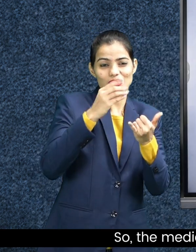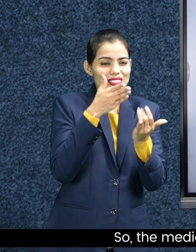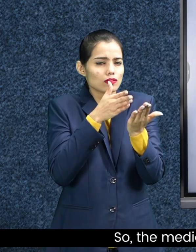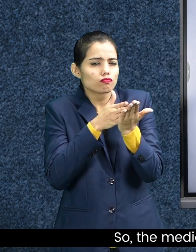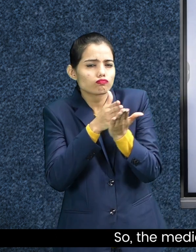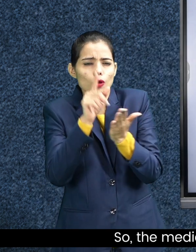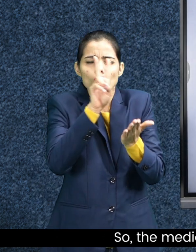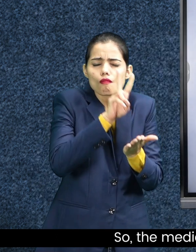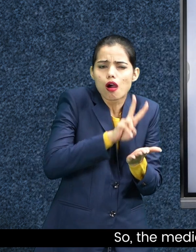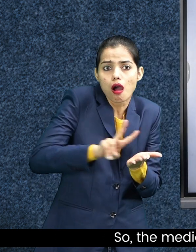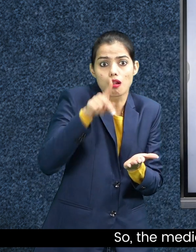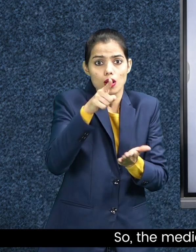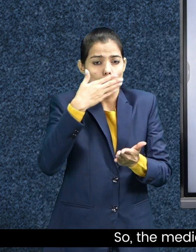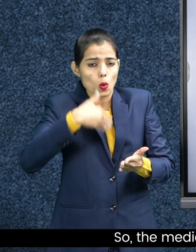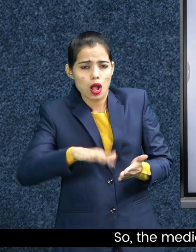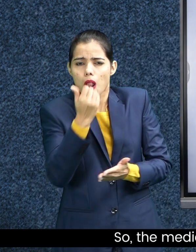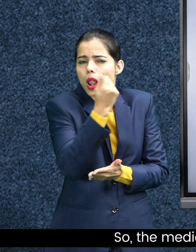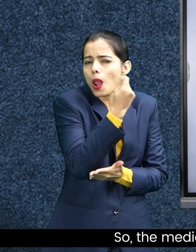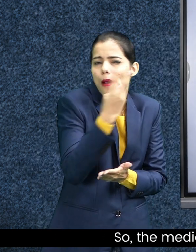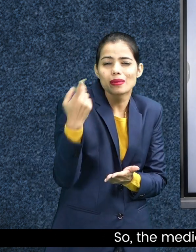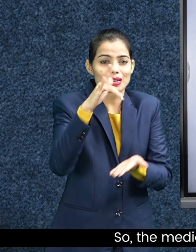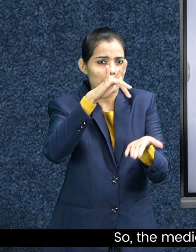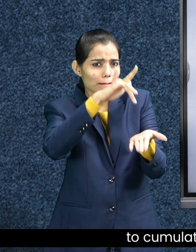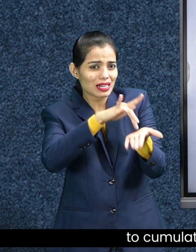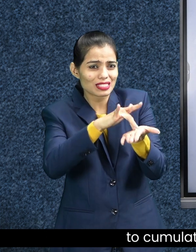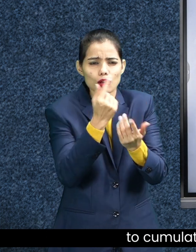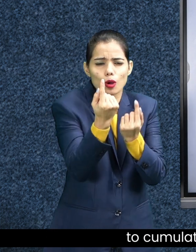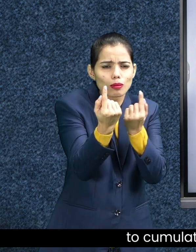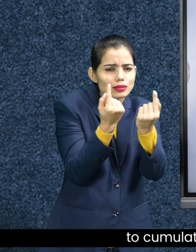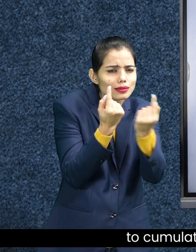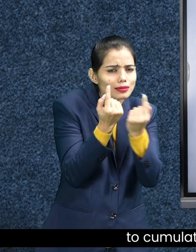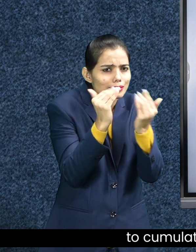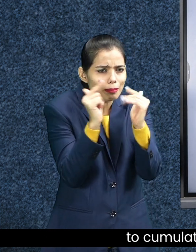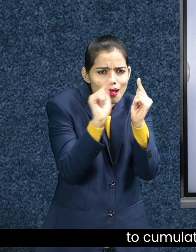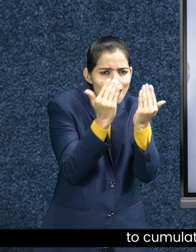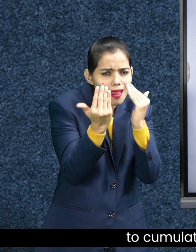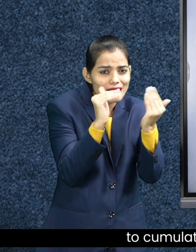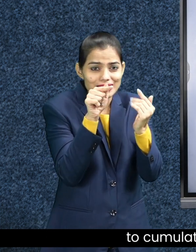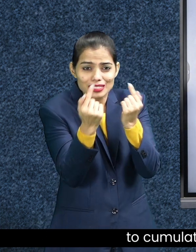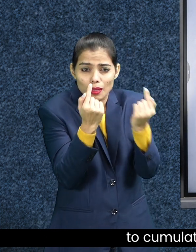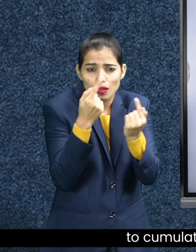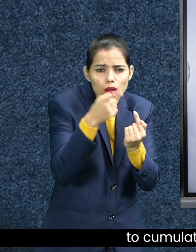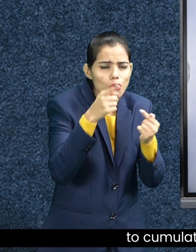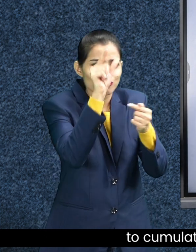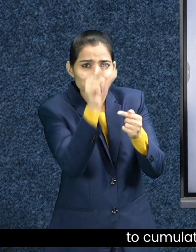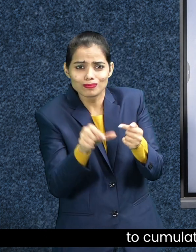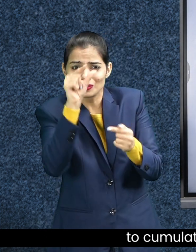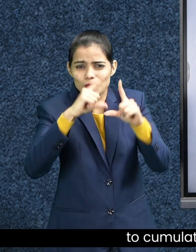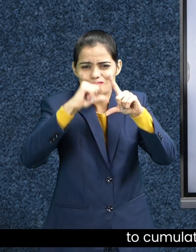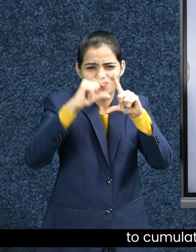So, the median will be the number of centuries corresponding to cumulative frequency just greater or equal to 70,